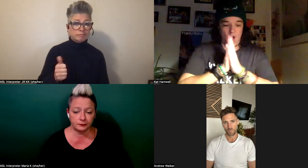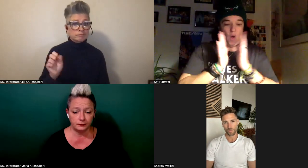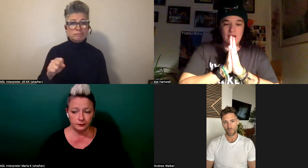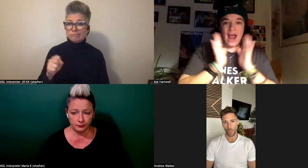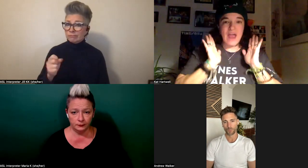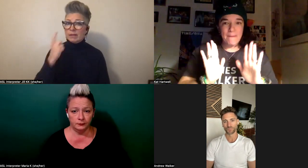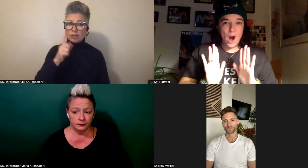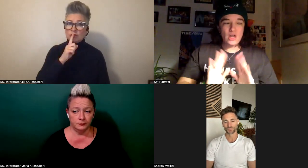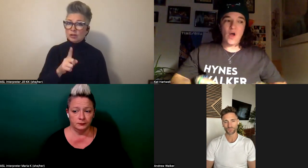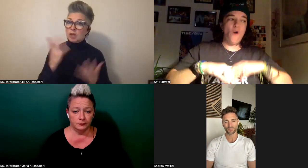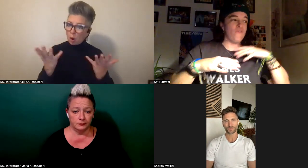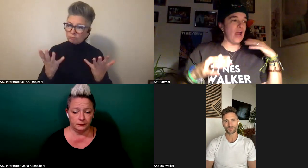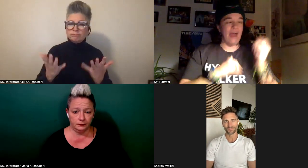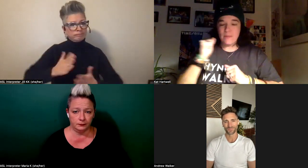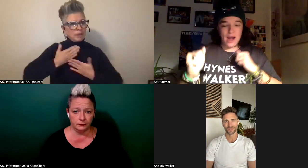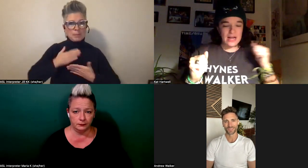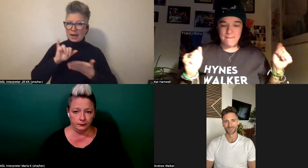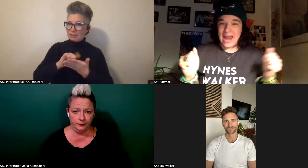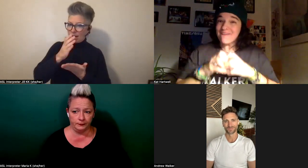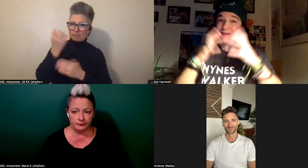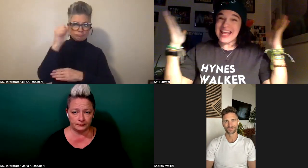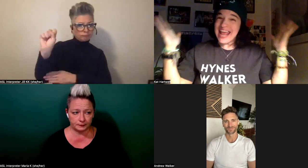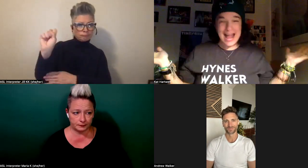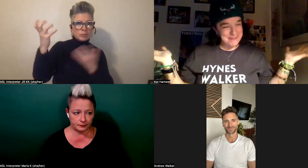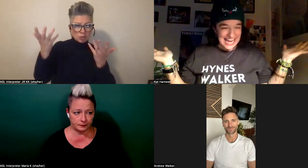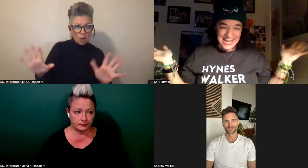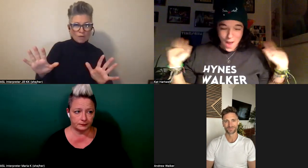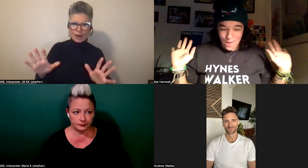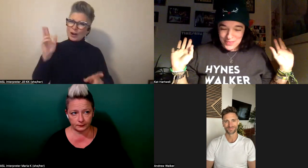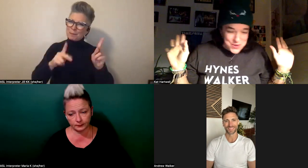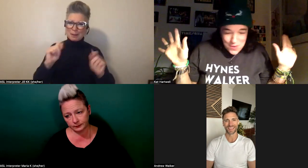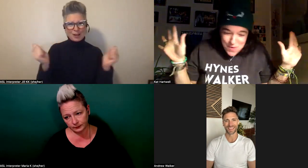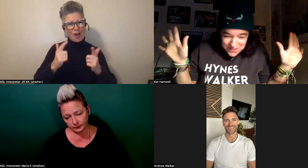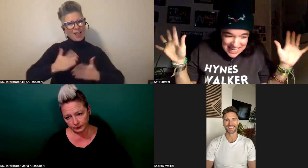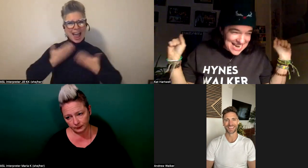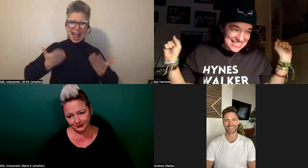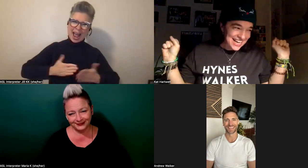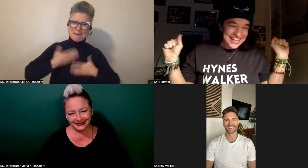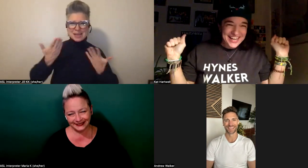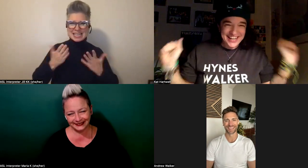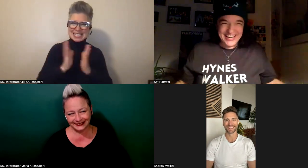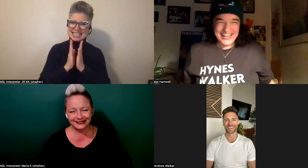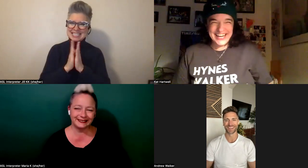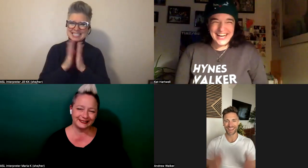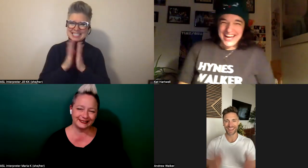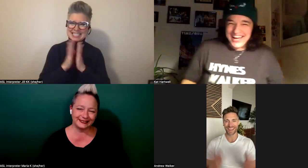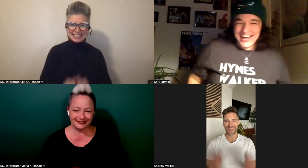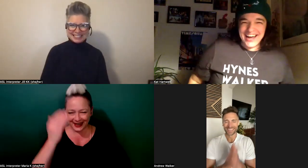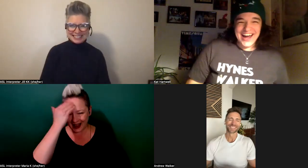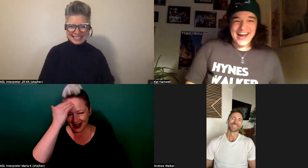sure. So glad that part is over and everybody can make everybody happy with me. Yeah, I